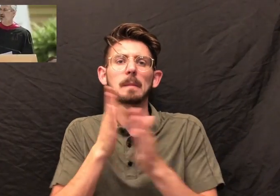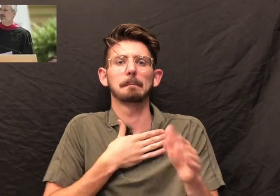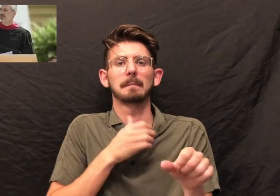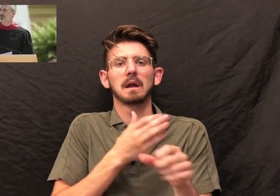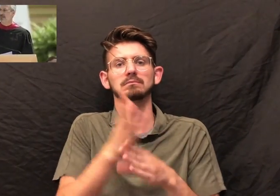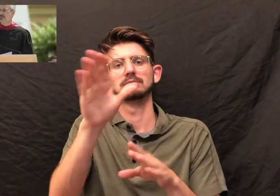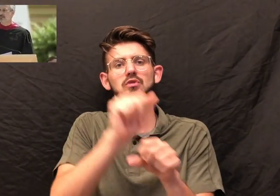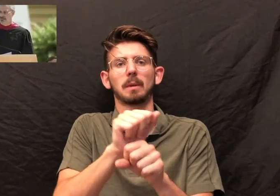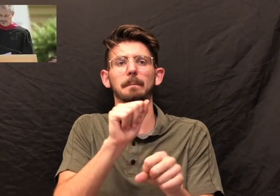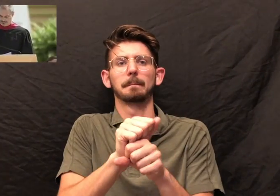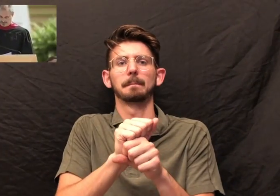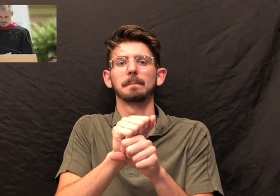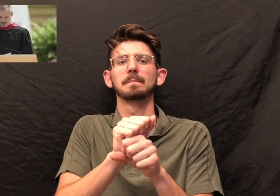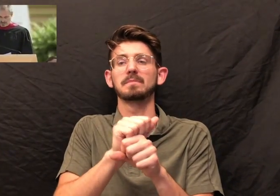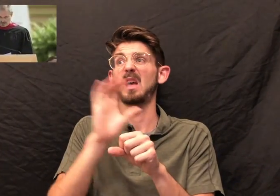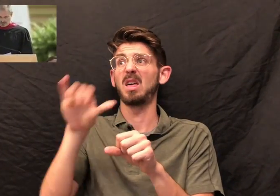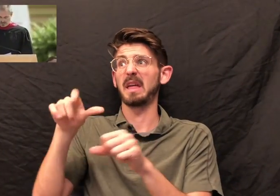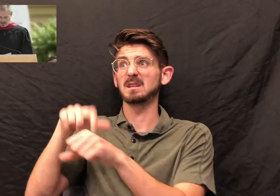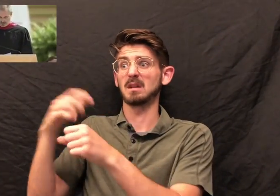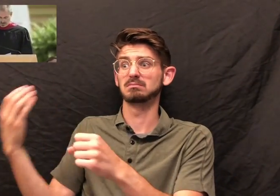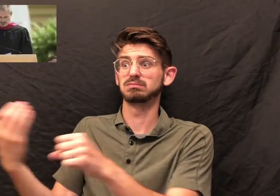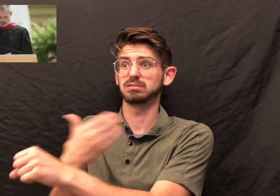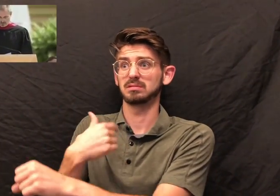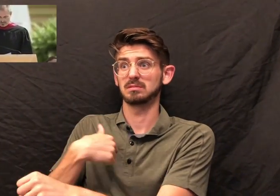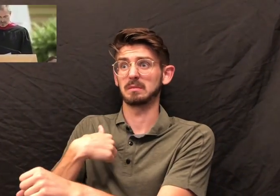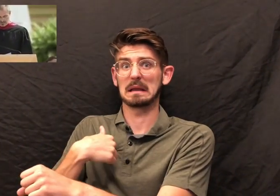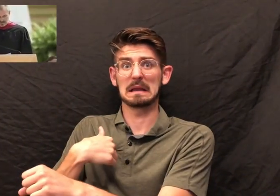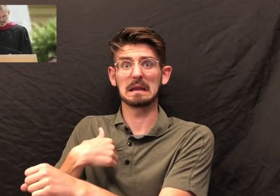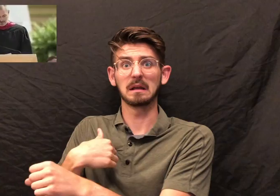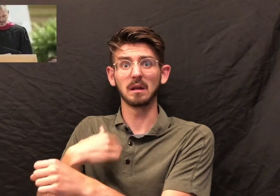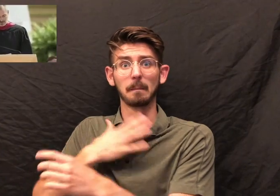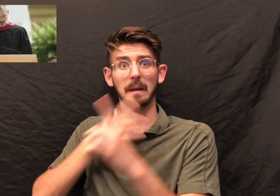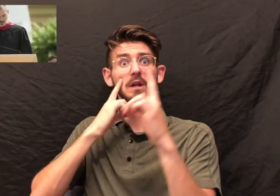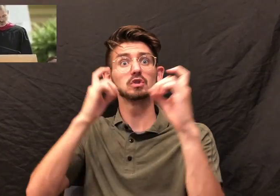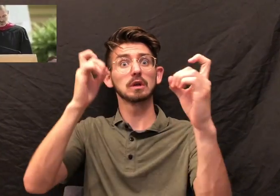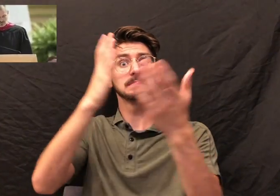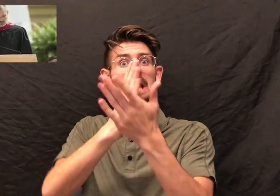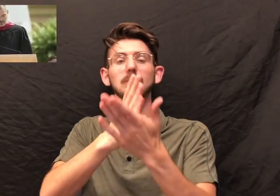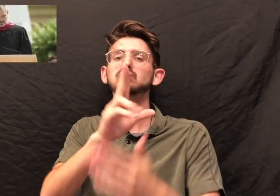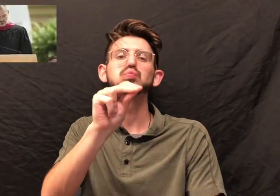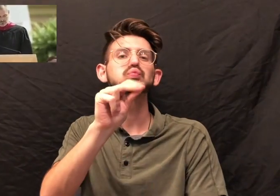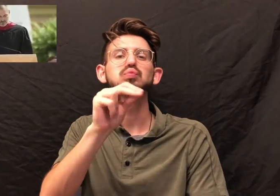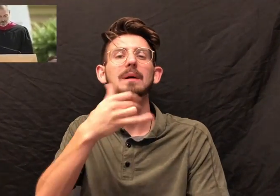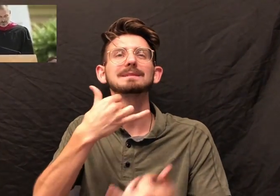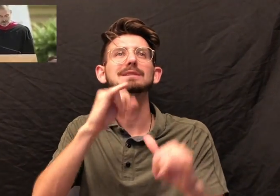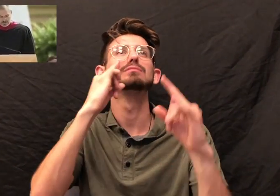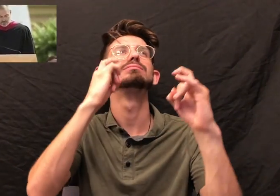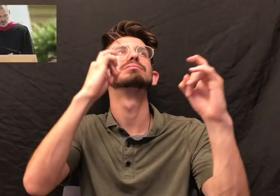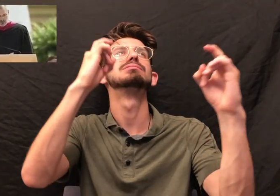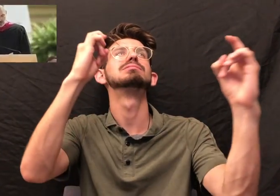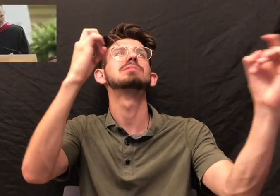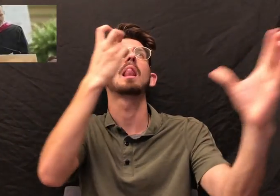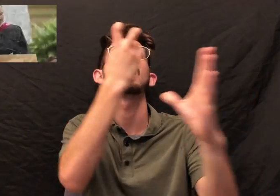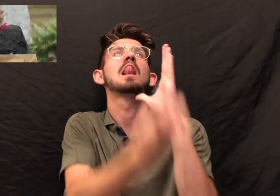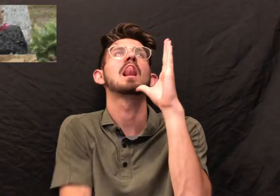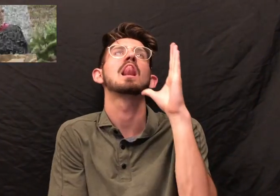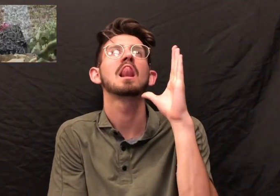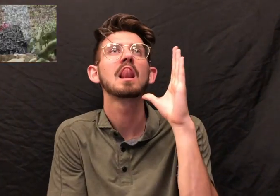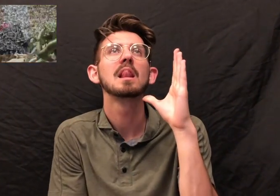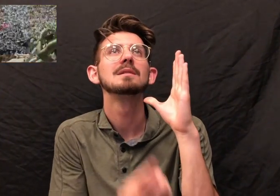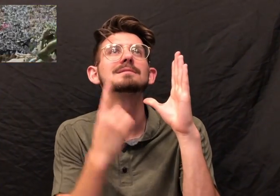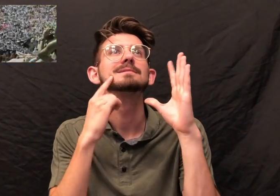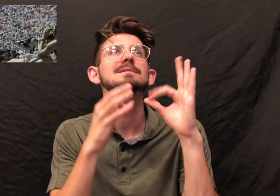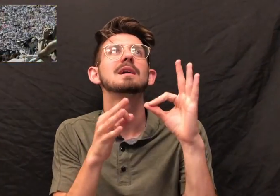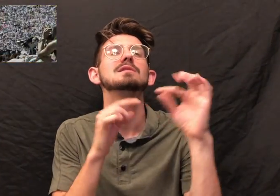events at Apple had not changed that one bit. I'd been rejected, but I was still in love. And so I decided to start